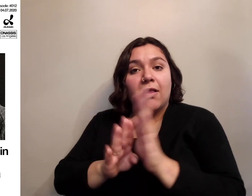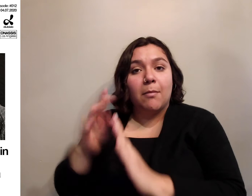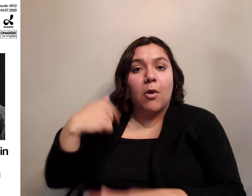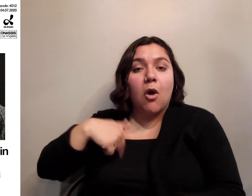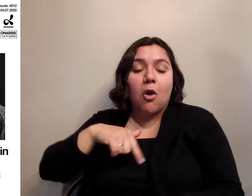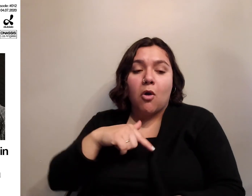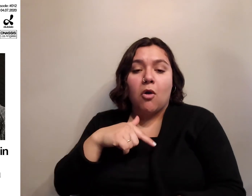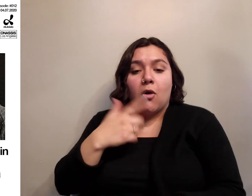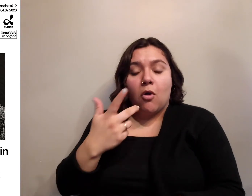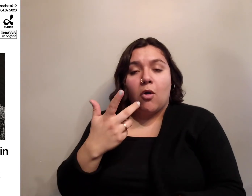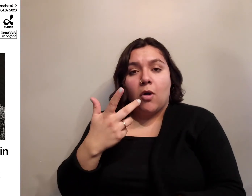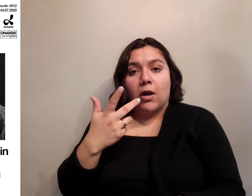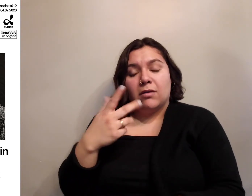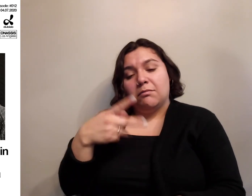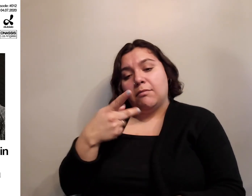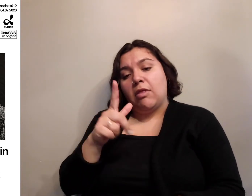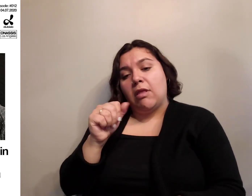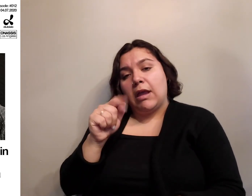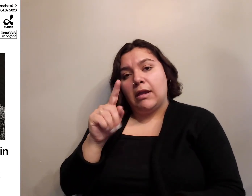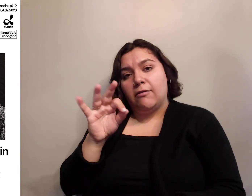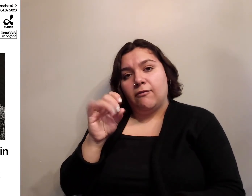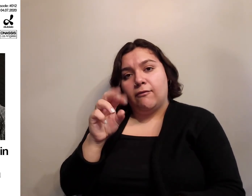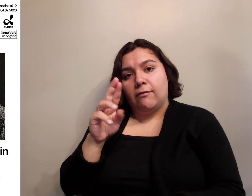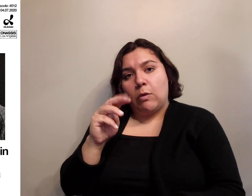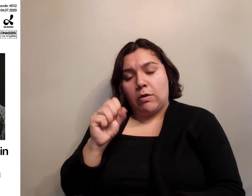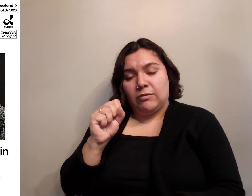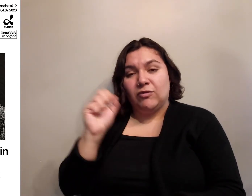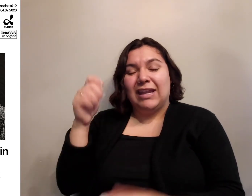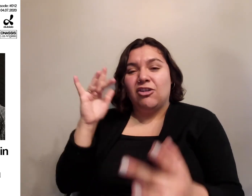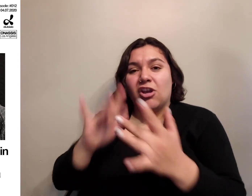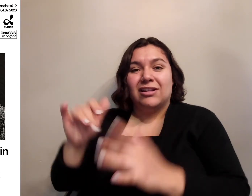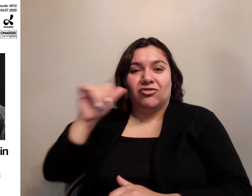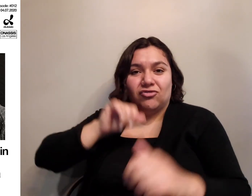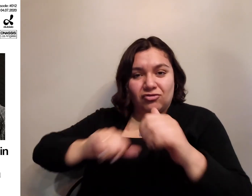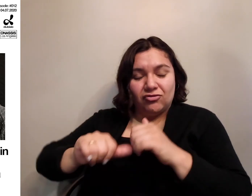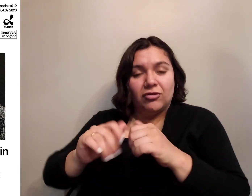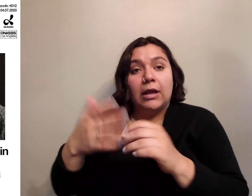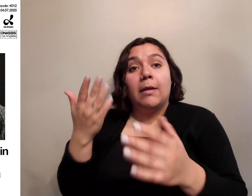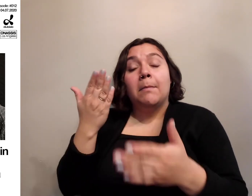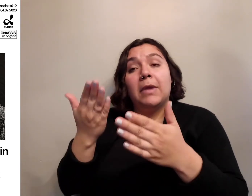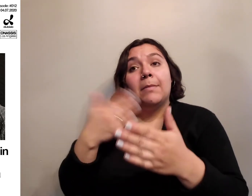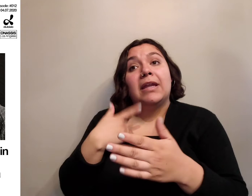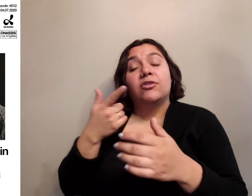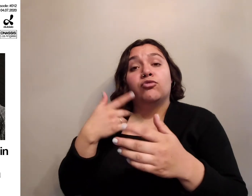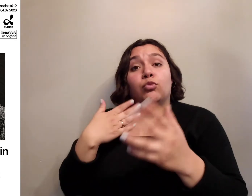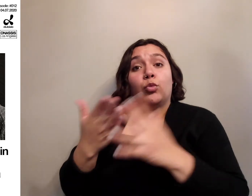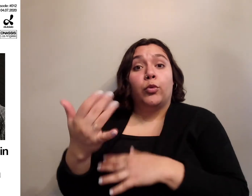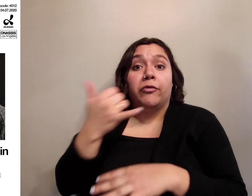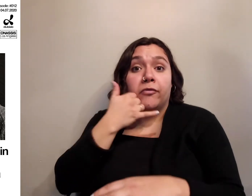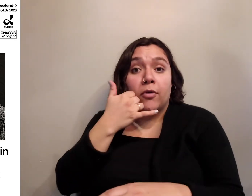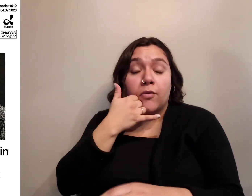own platforms to be in contact with each other, whether that is on the telephone,